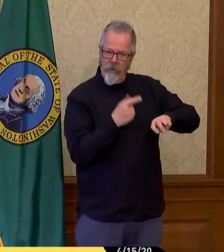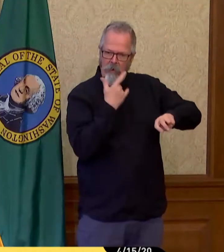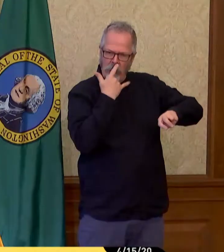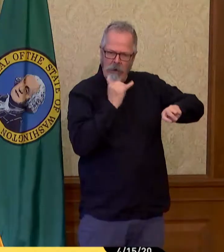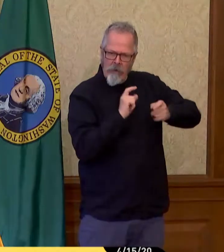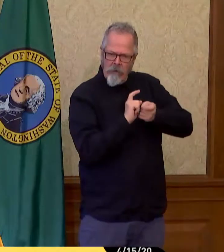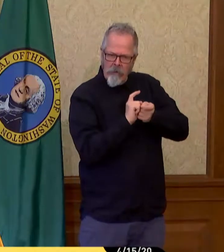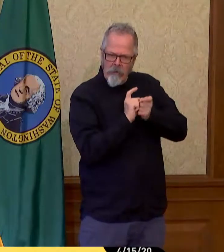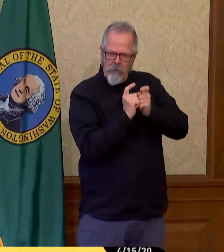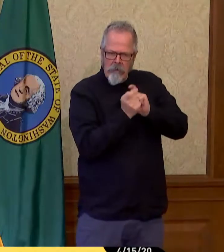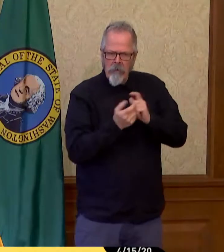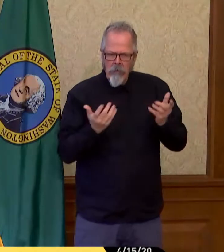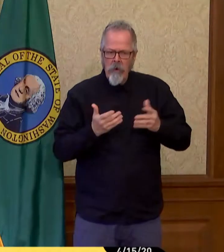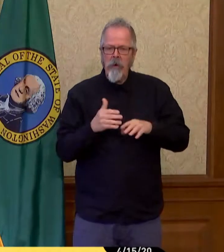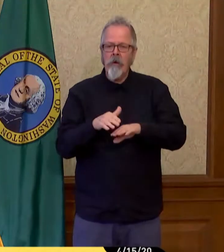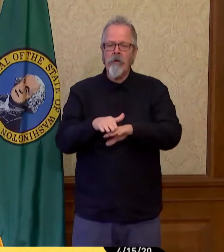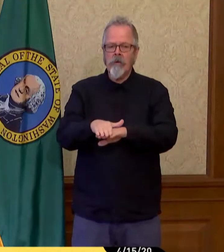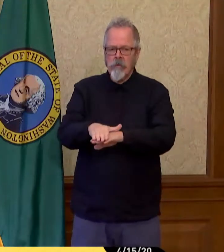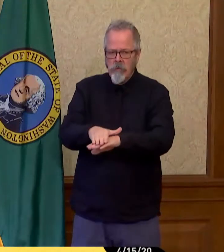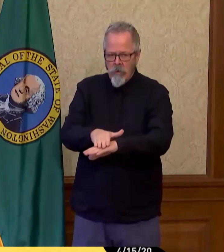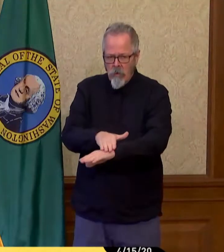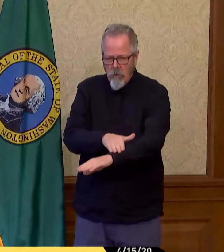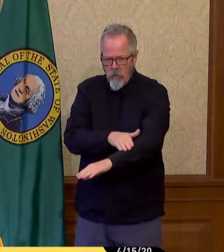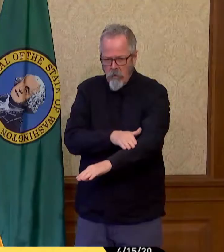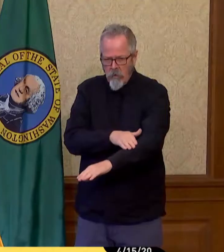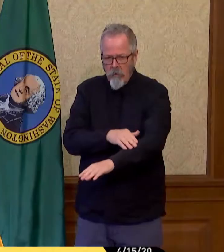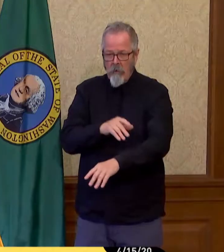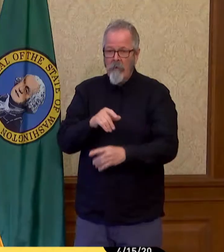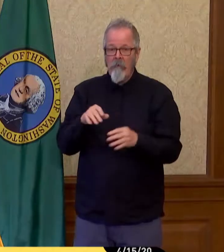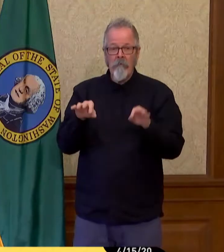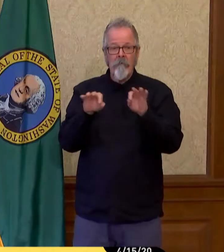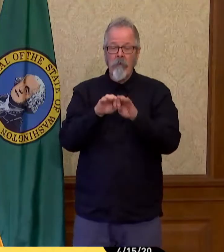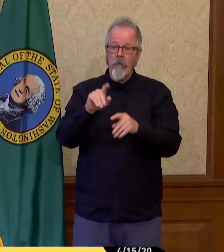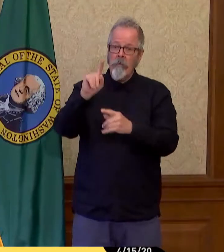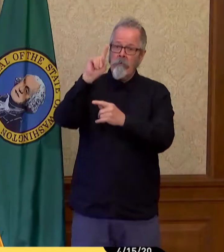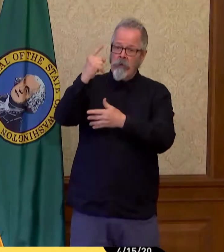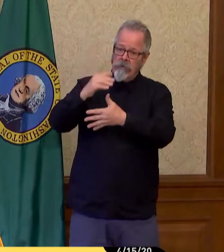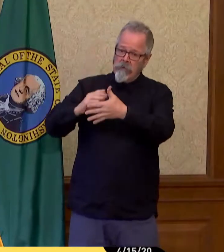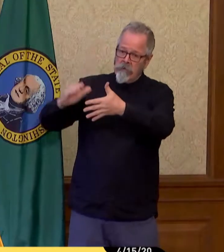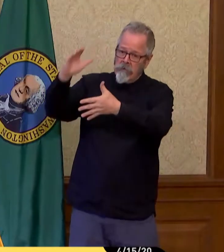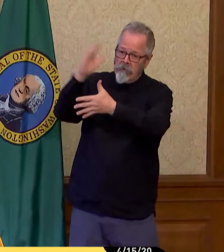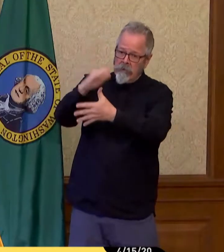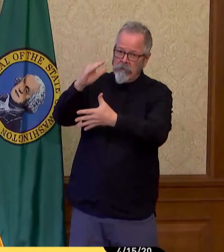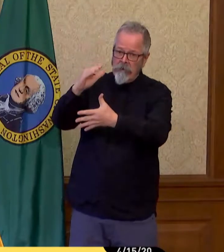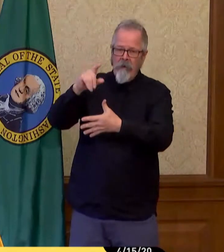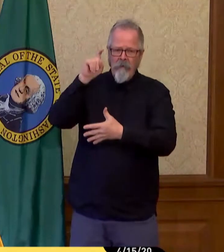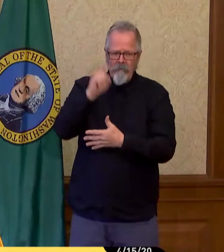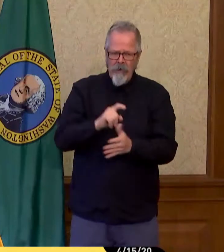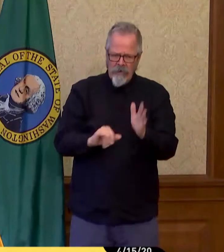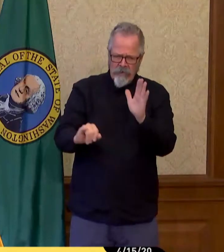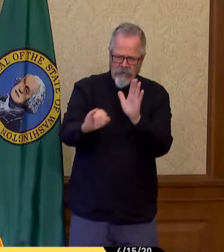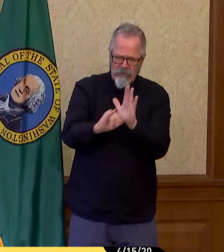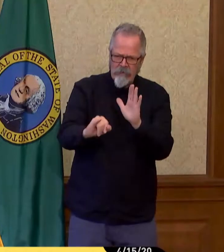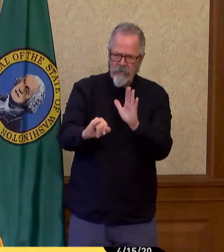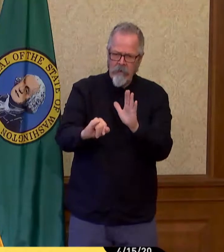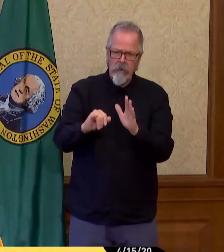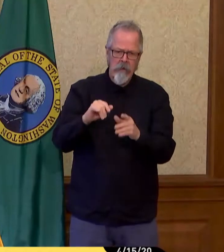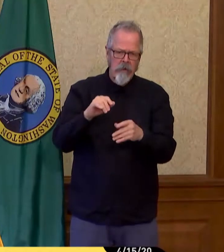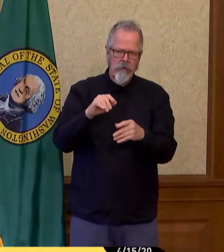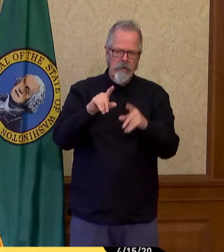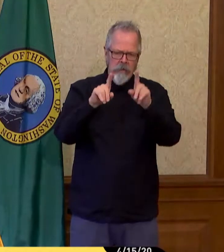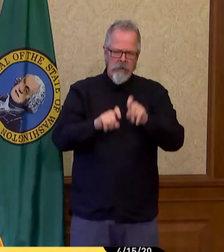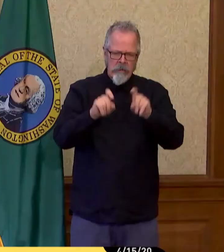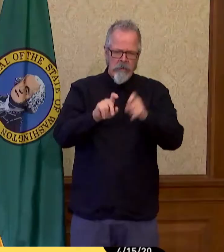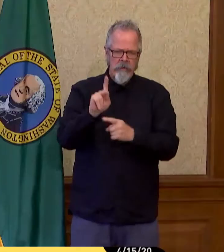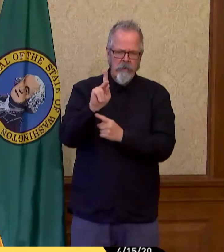individuals who have this disease and might transmit this disease. This would be a major transition from